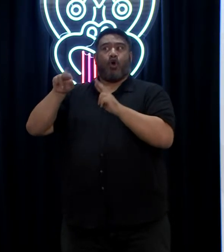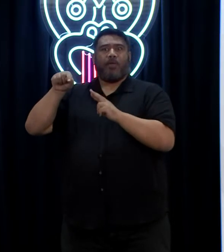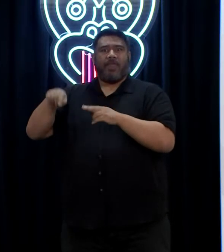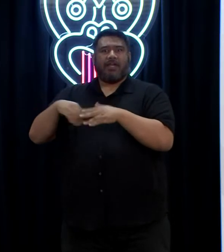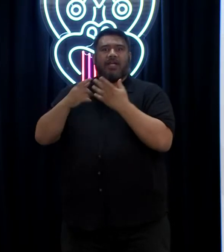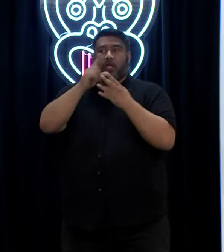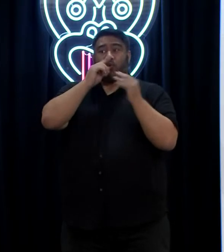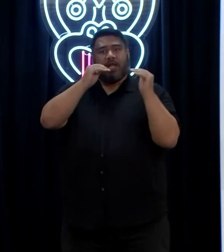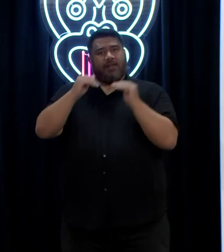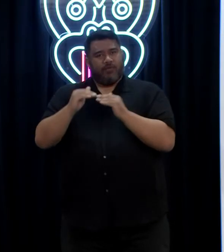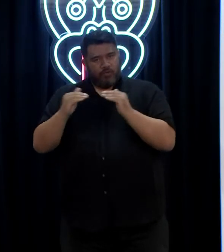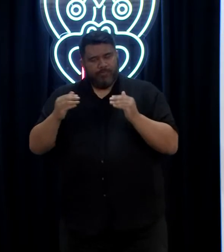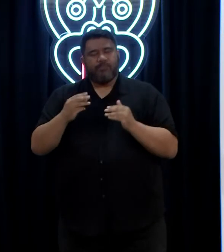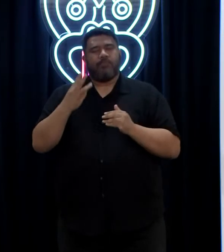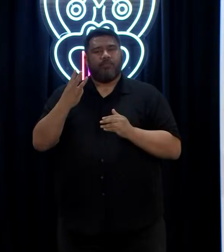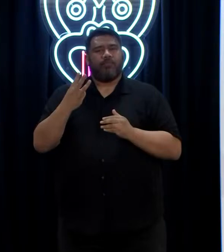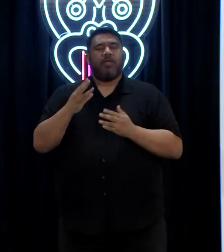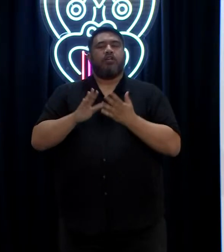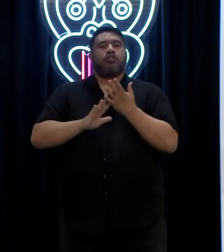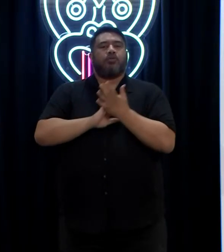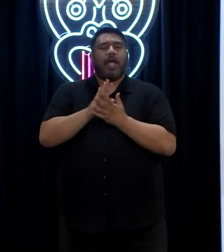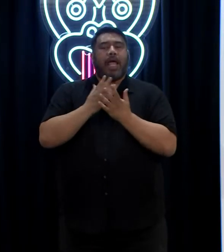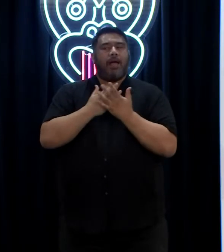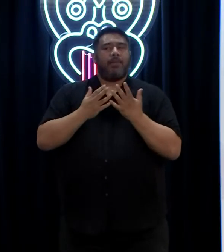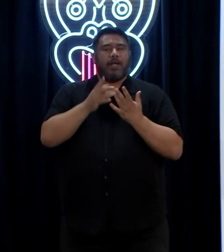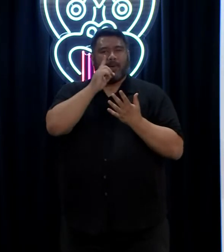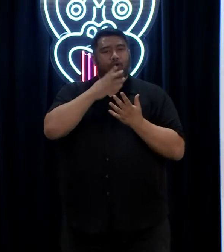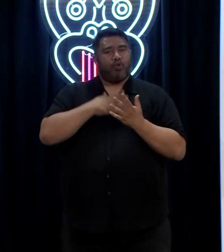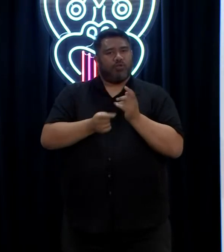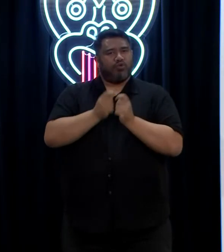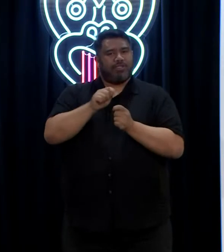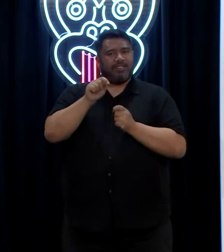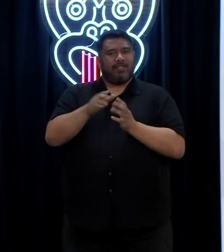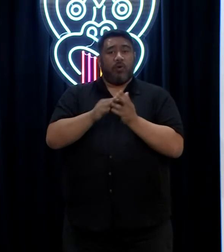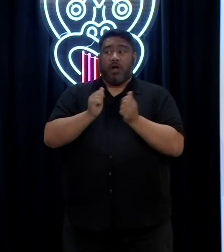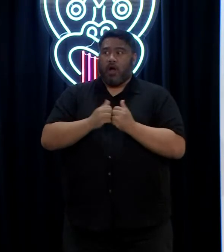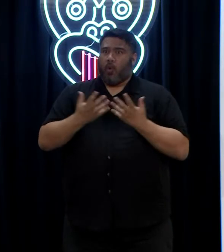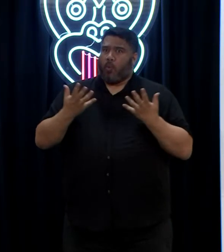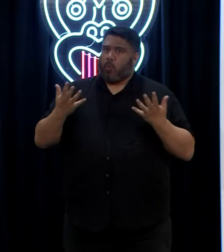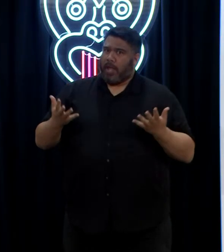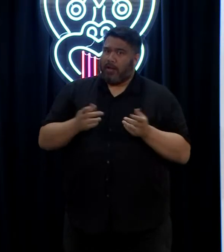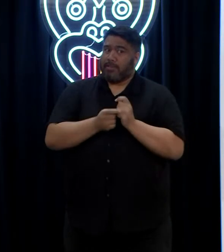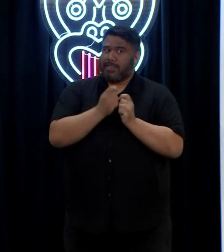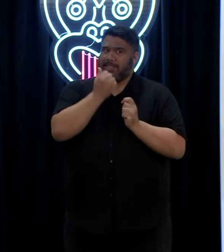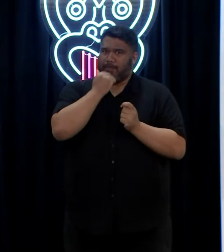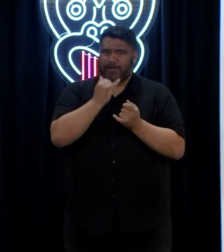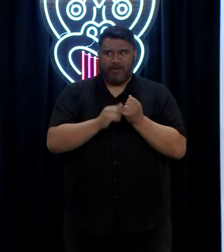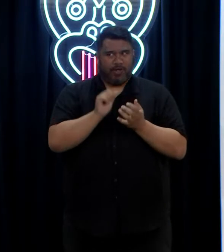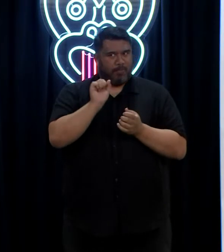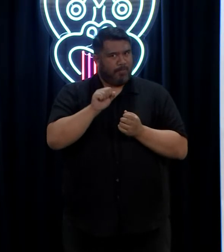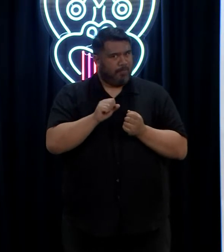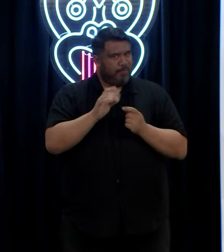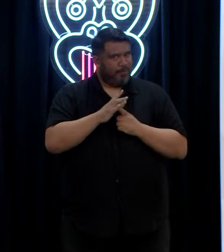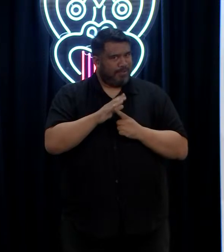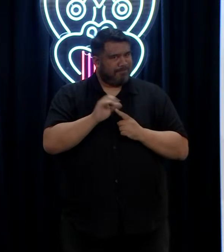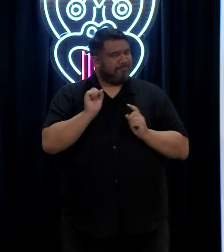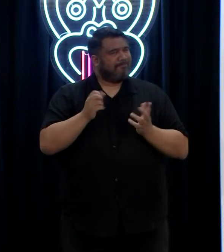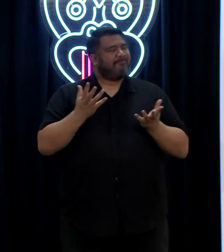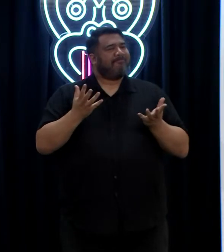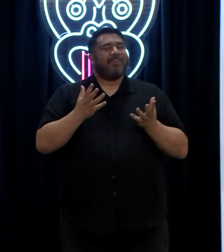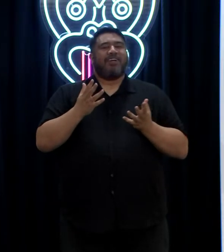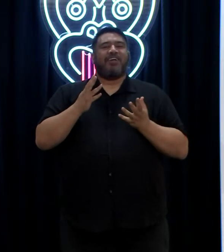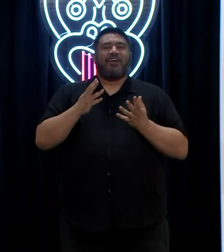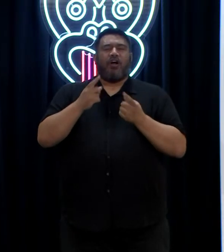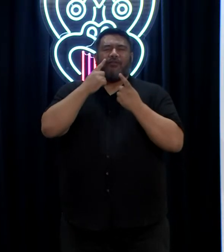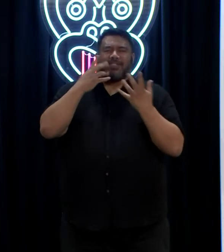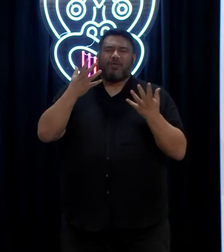cases lurking around in the community? Well, look, testing numbers are very important when we make our decision about alert level changes. Look, we do obviously want to